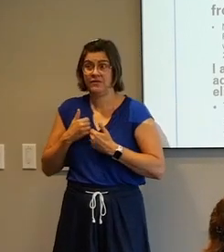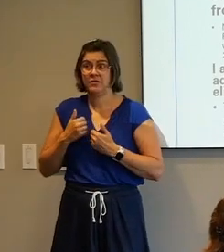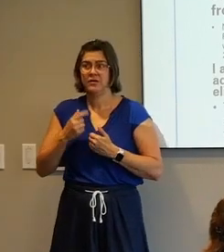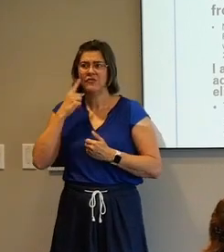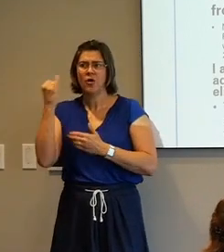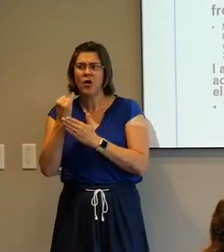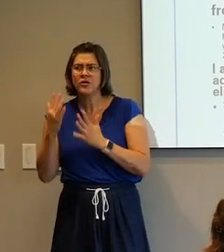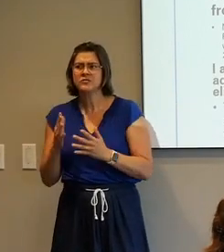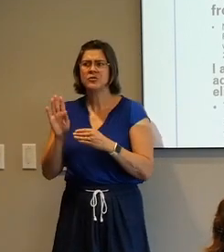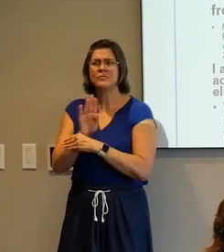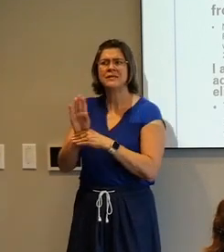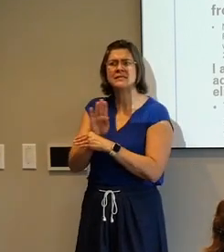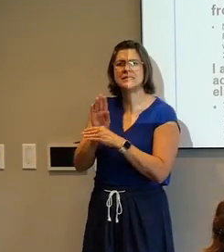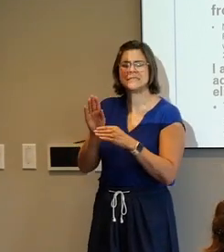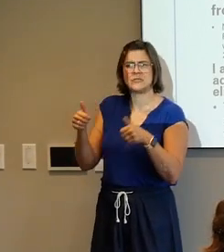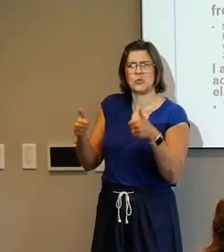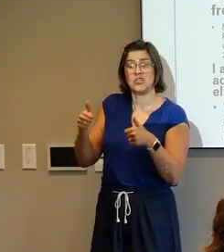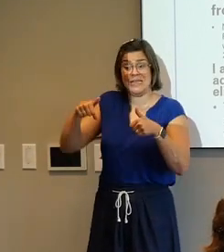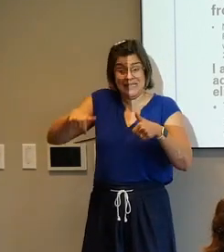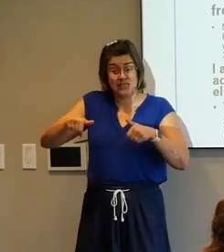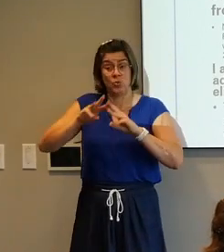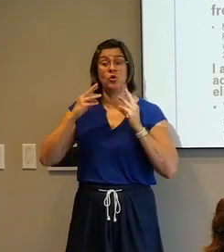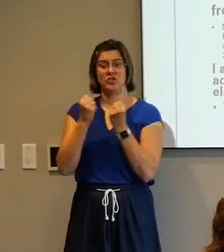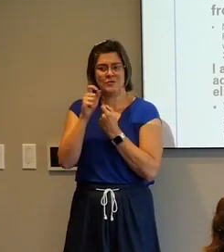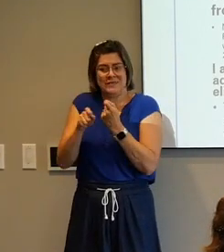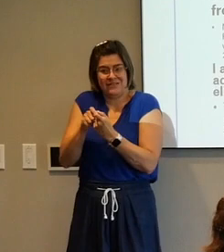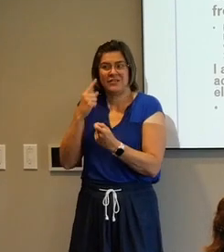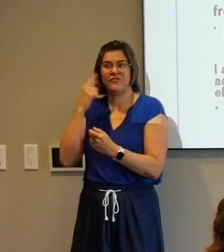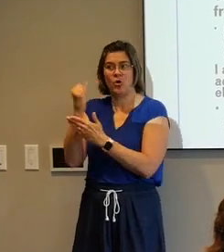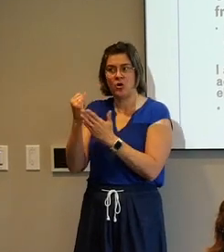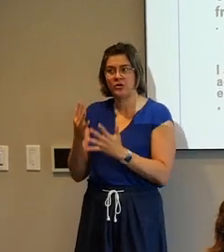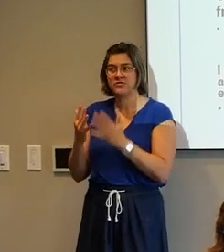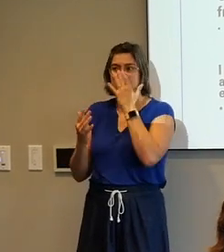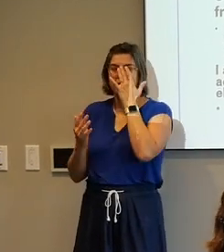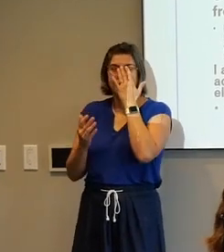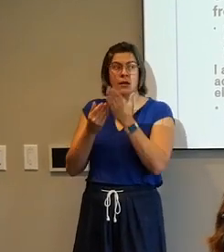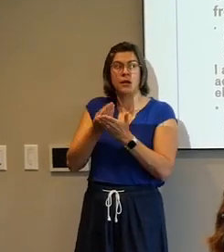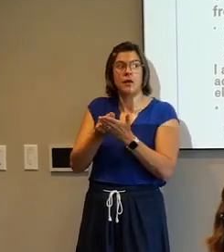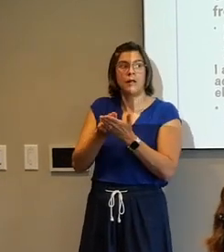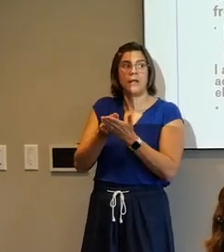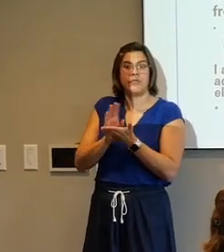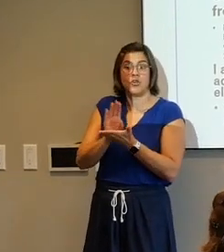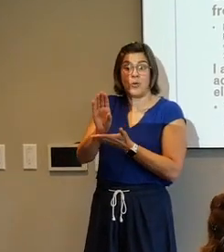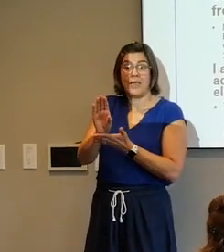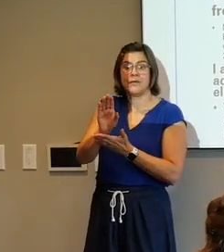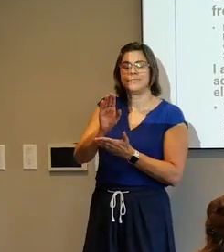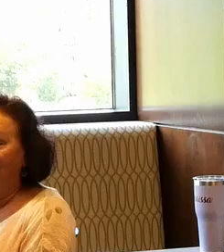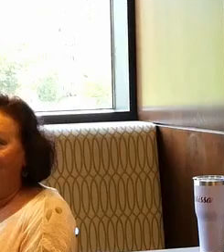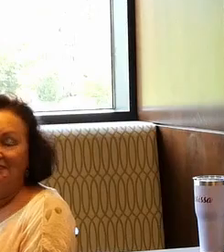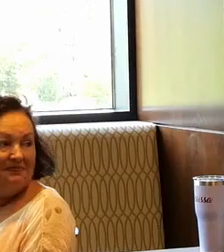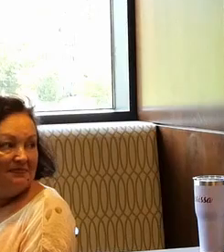artists or is it for businesses? So this specific workshop is for artists, but the grant also applies to small business